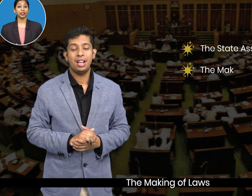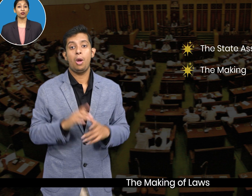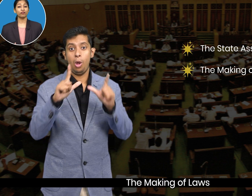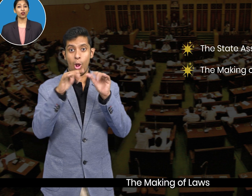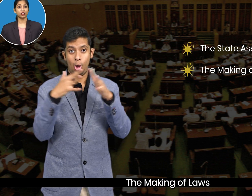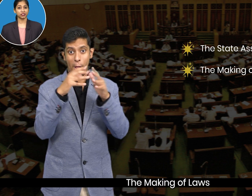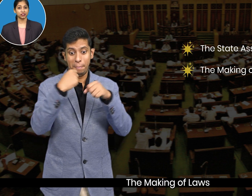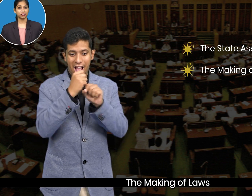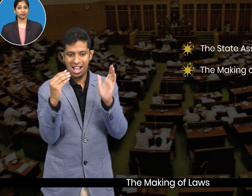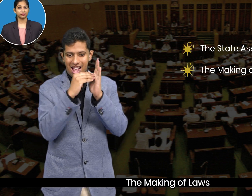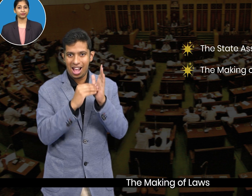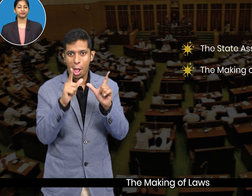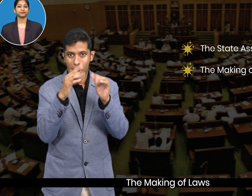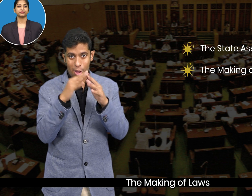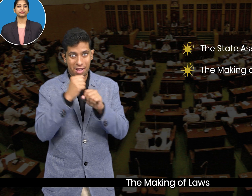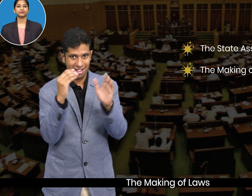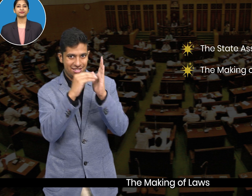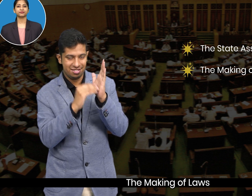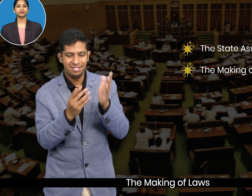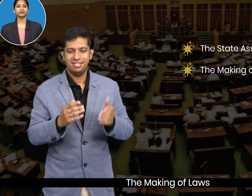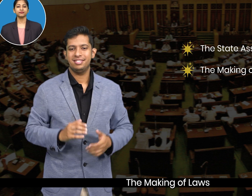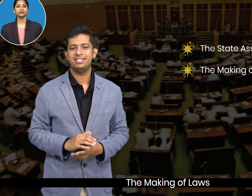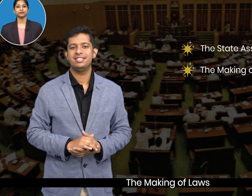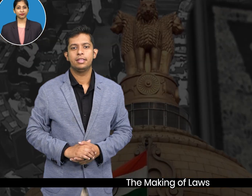The making of laws.